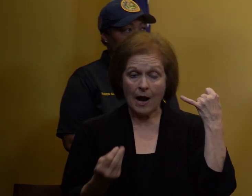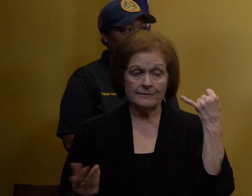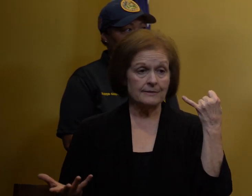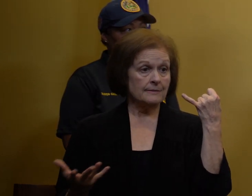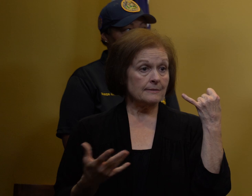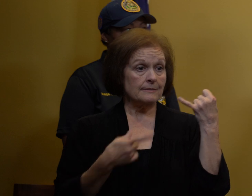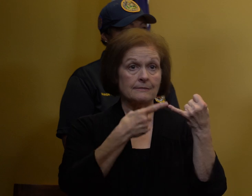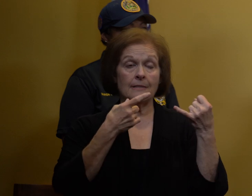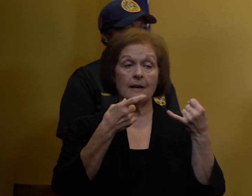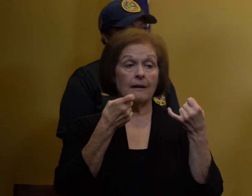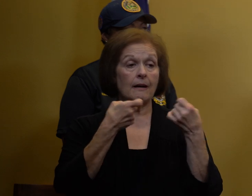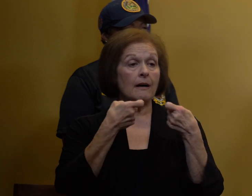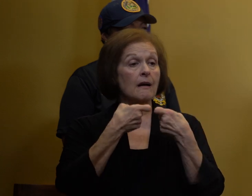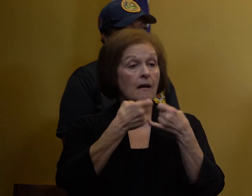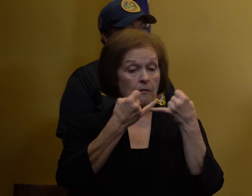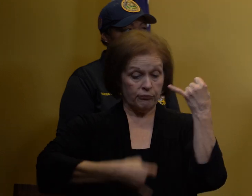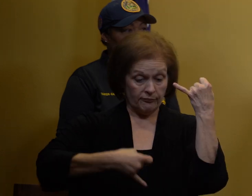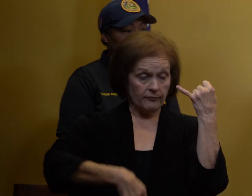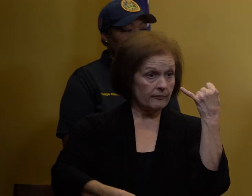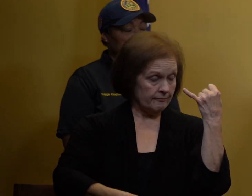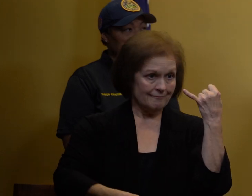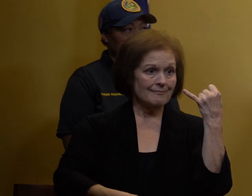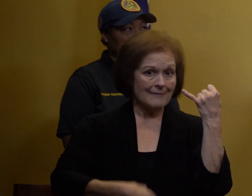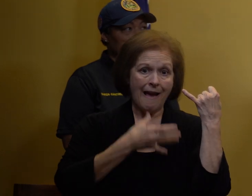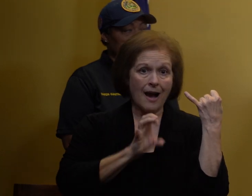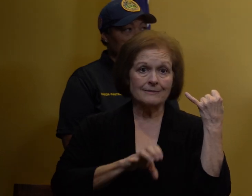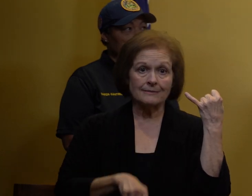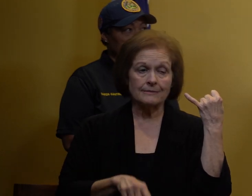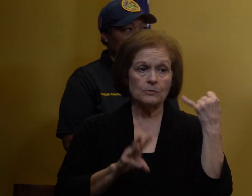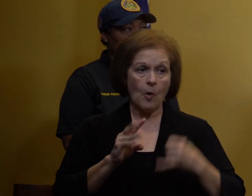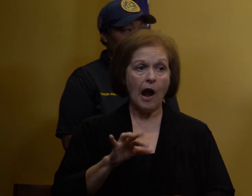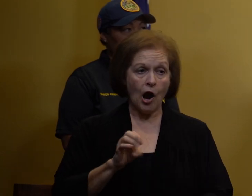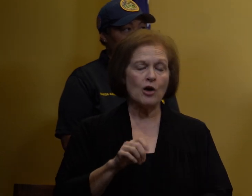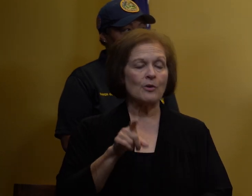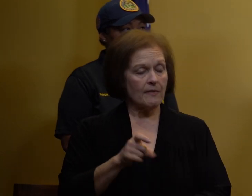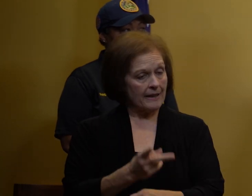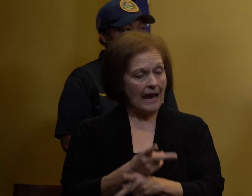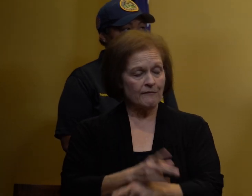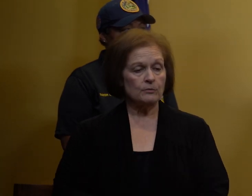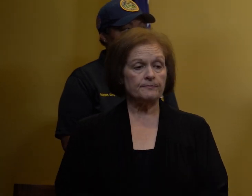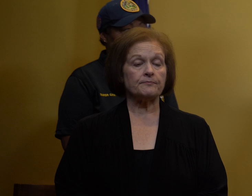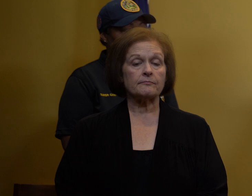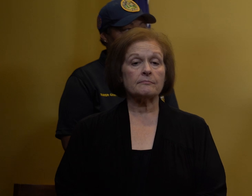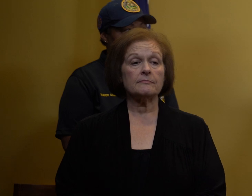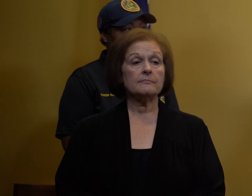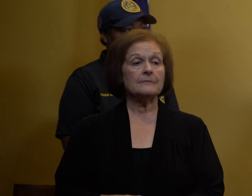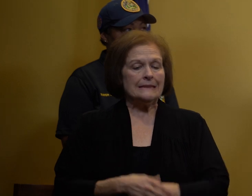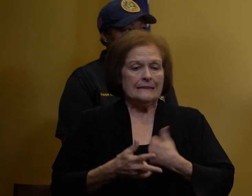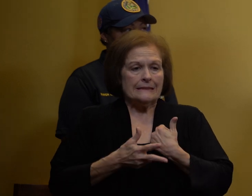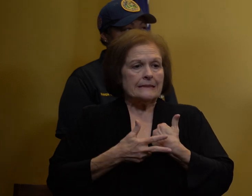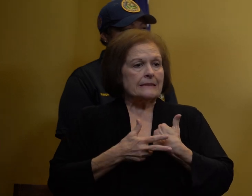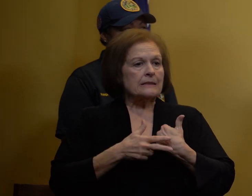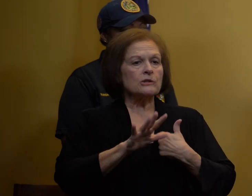spread out in all directions. So just stay away from those down power lines and be cautious of that. Try to save your cell phone battery